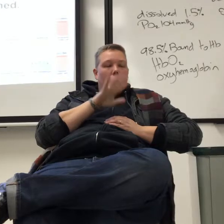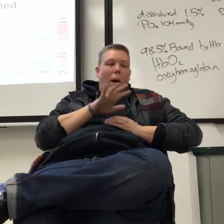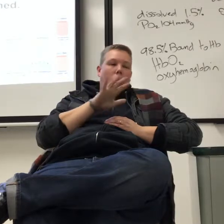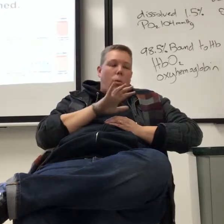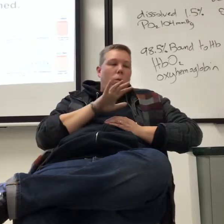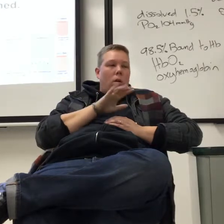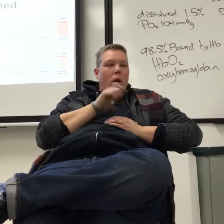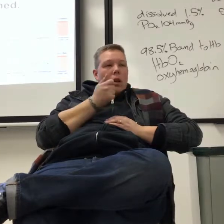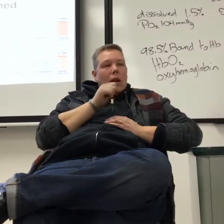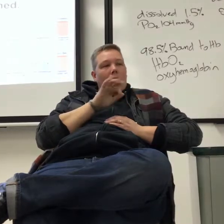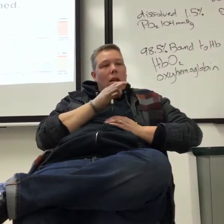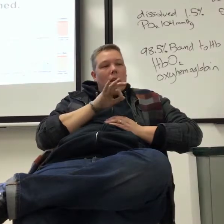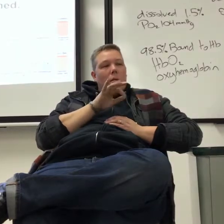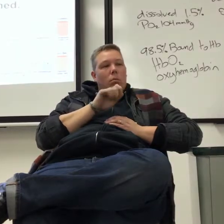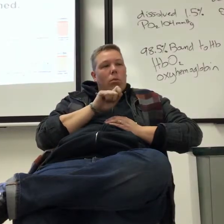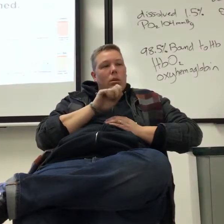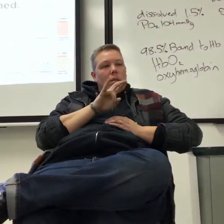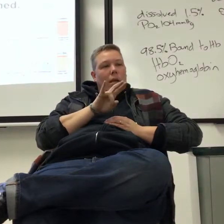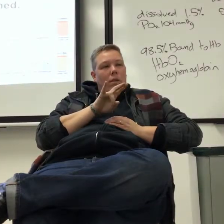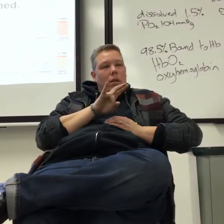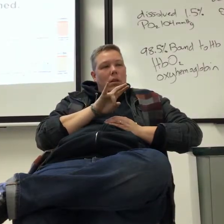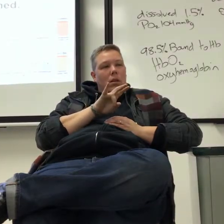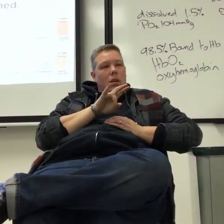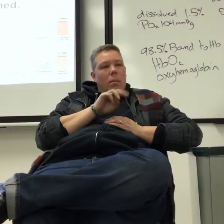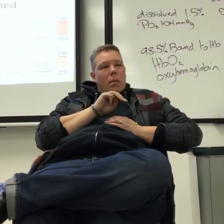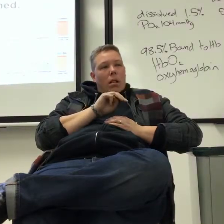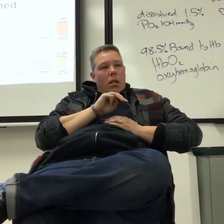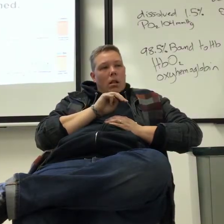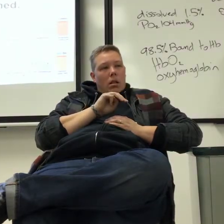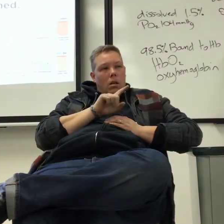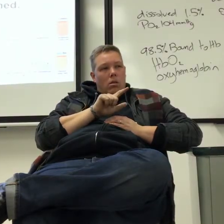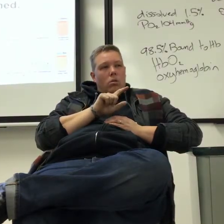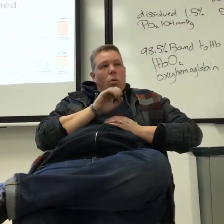about 19.7 mils O2